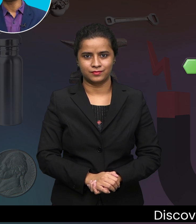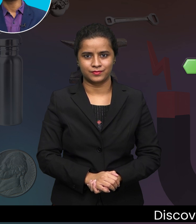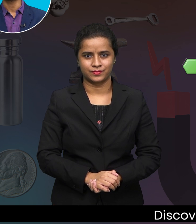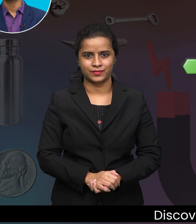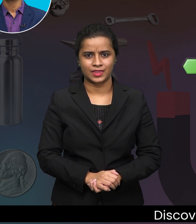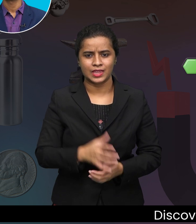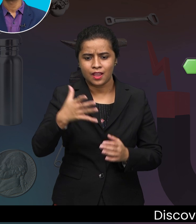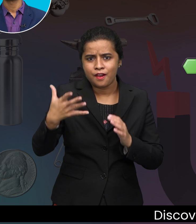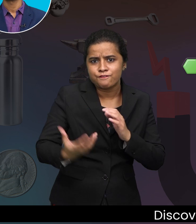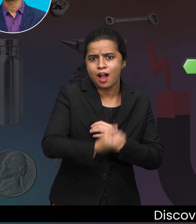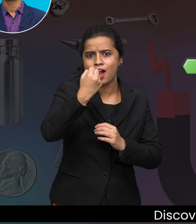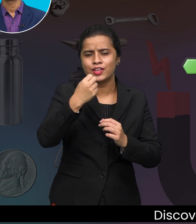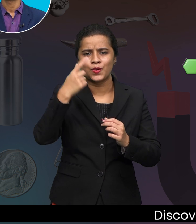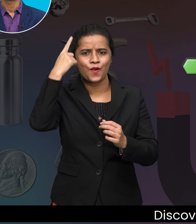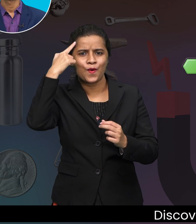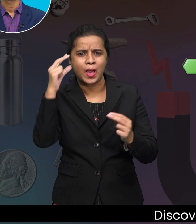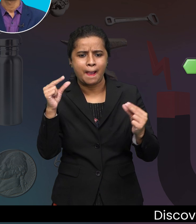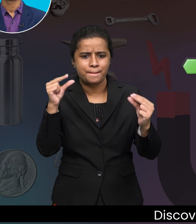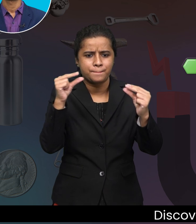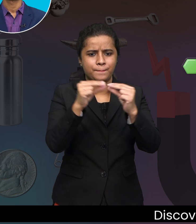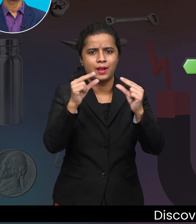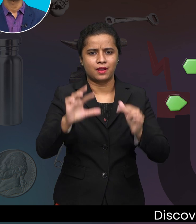discovery of magnets,